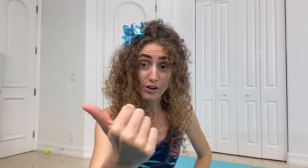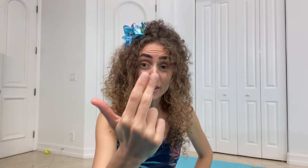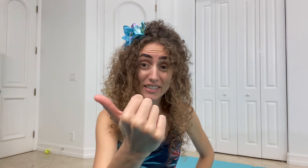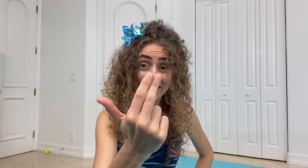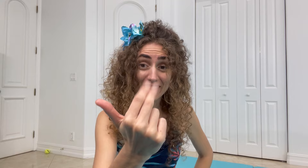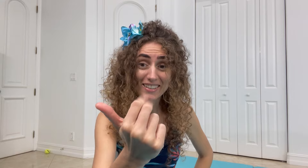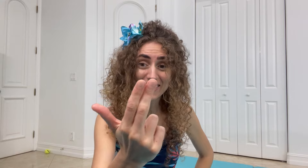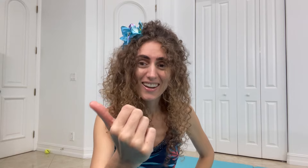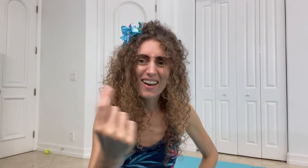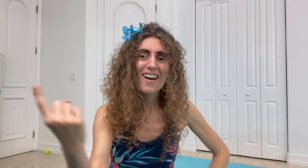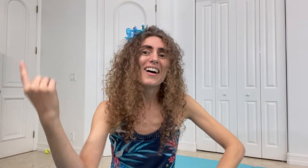13